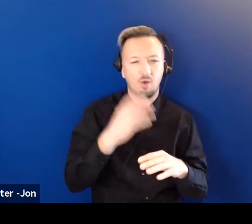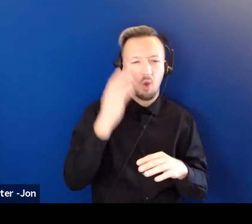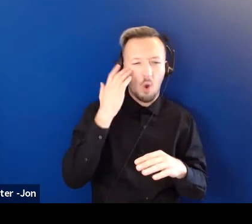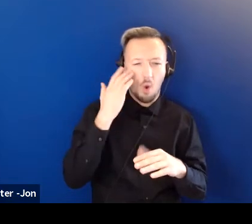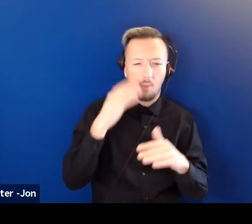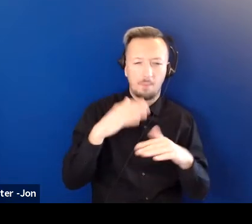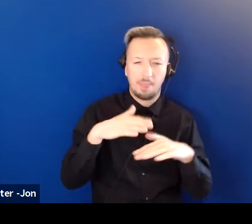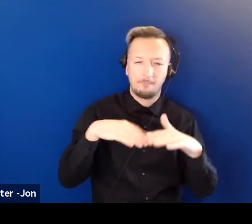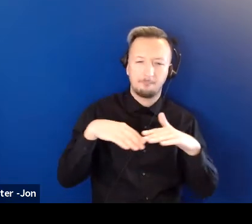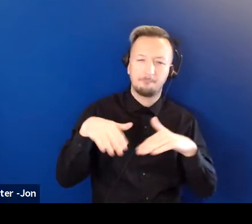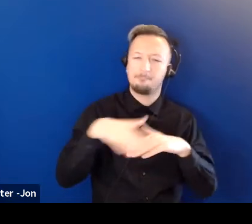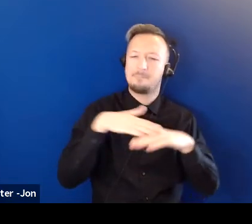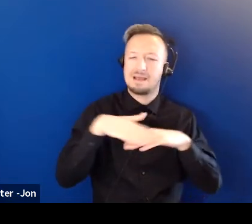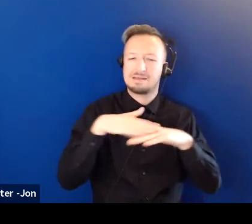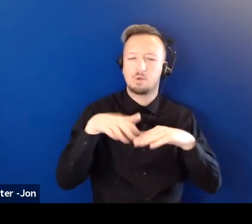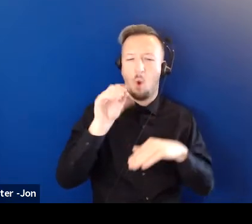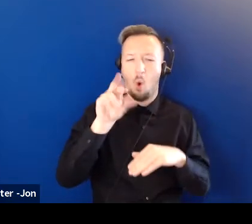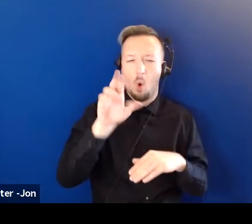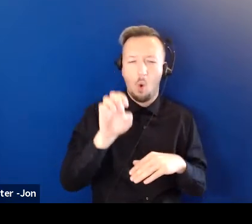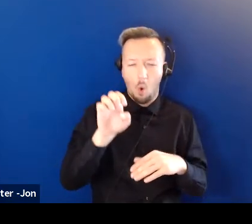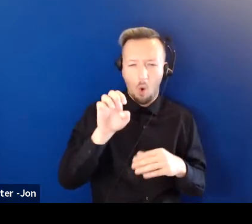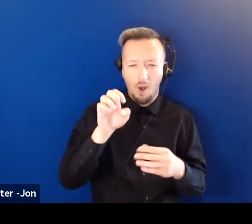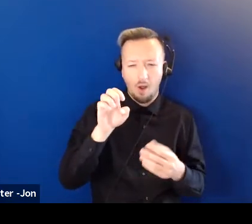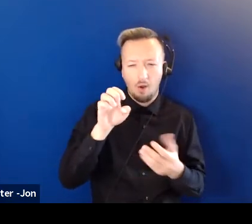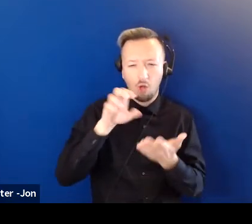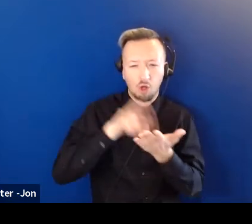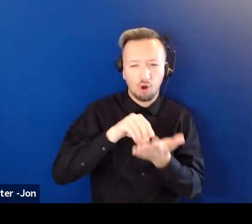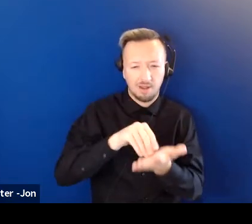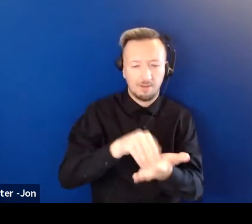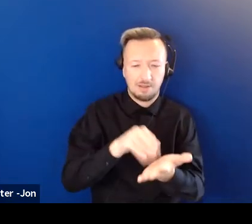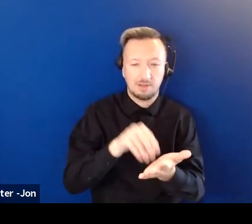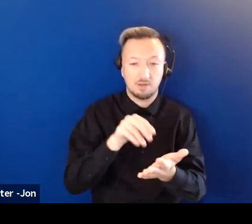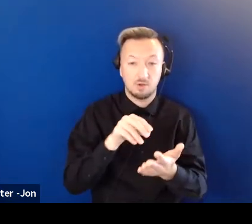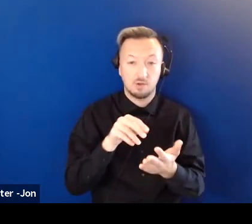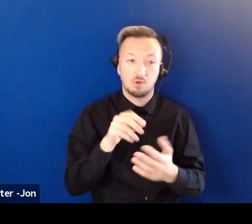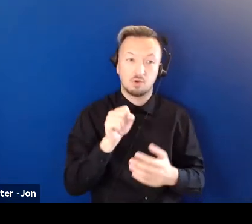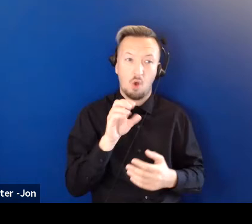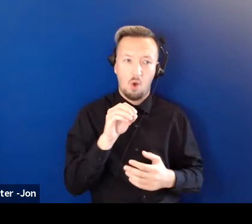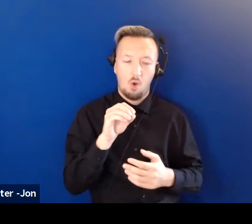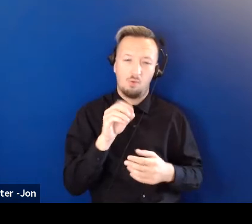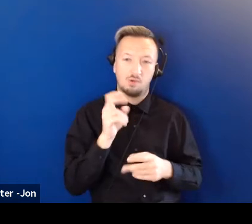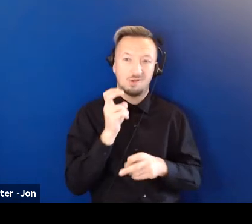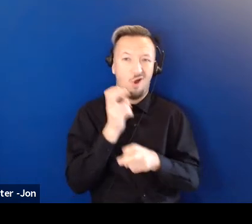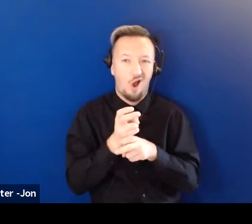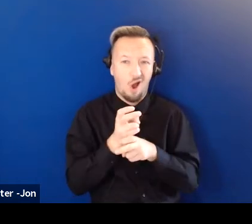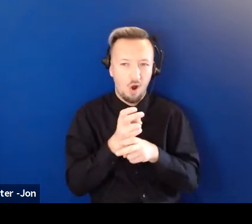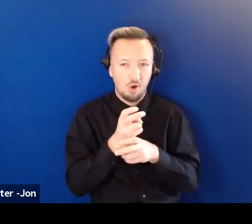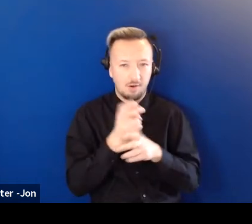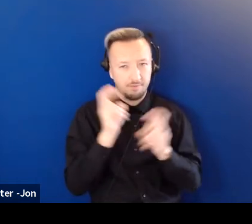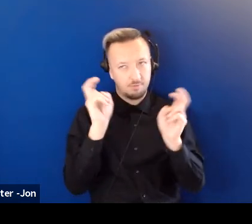really focused on in elementary school. And so it was a little bit of a harder sell. So I think